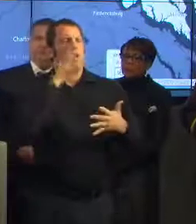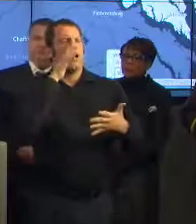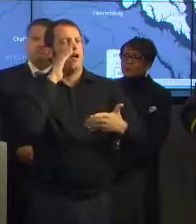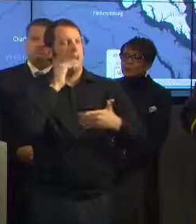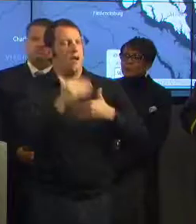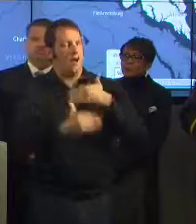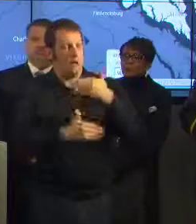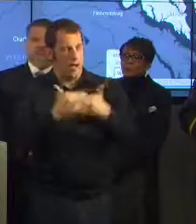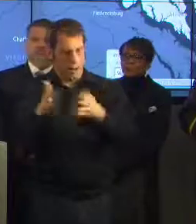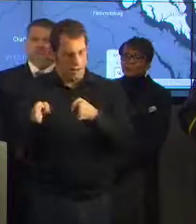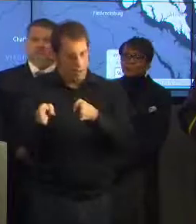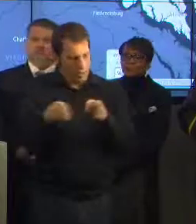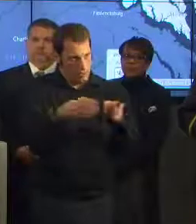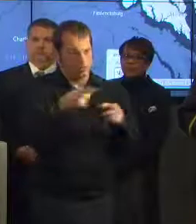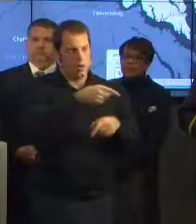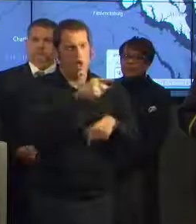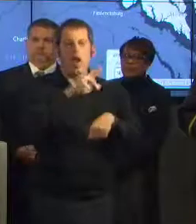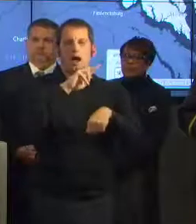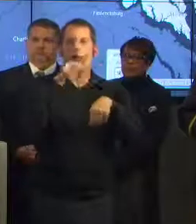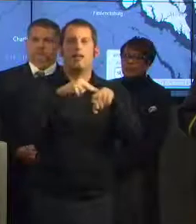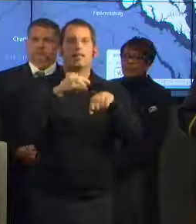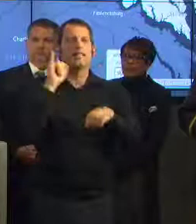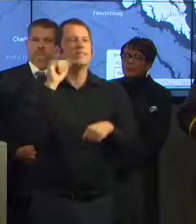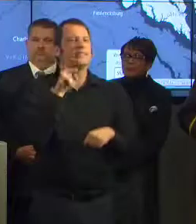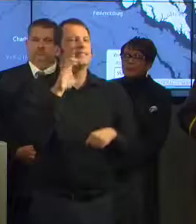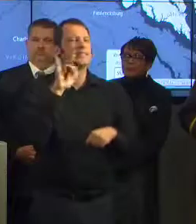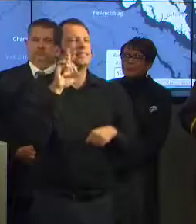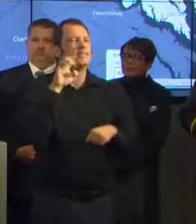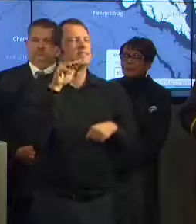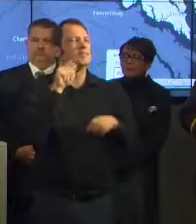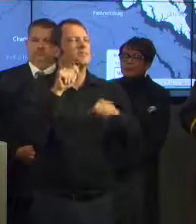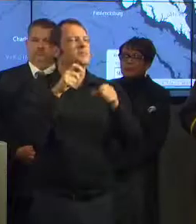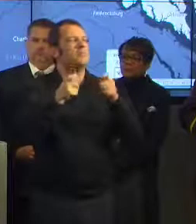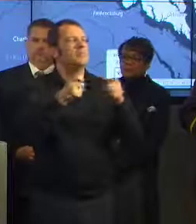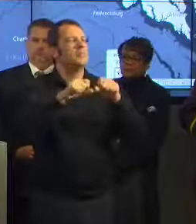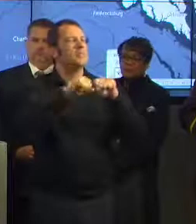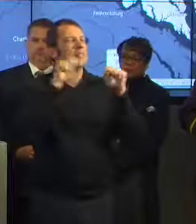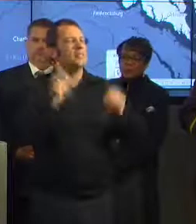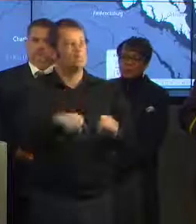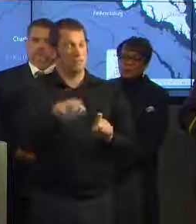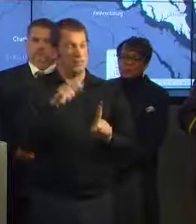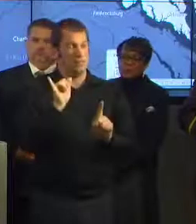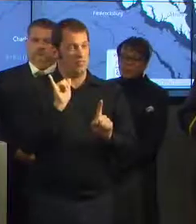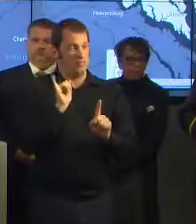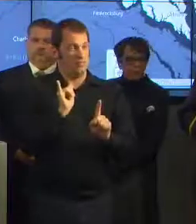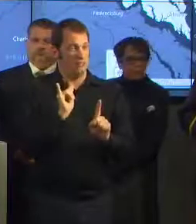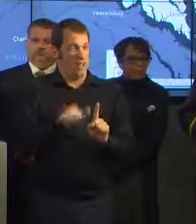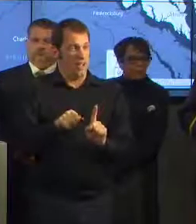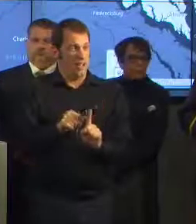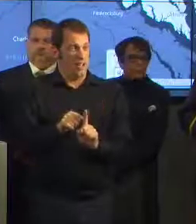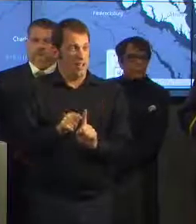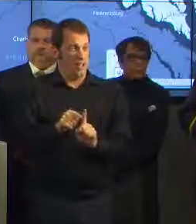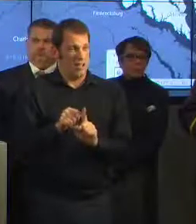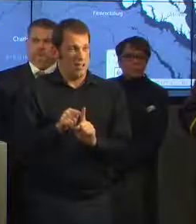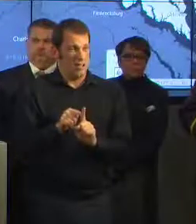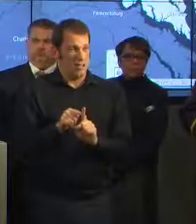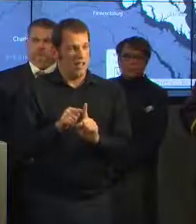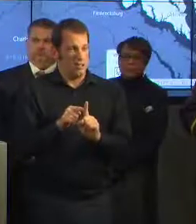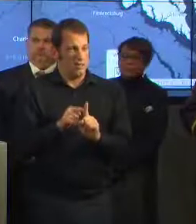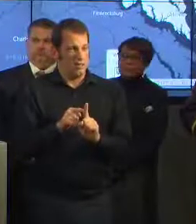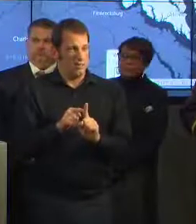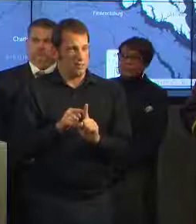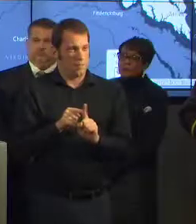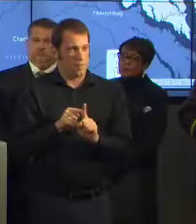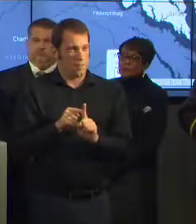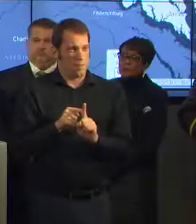us to develop a common operating picture, as well as to build on objectives and strategies with measures and timelines.